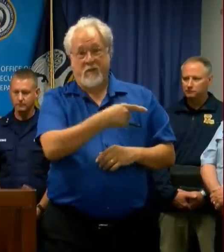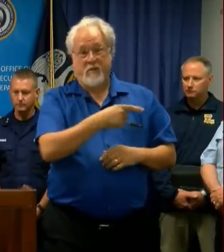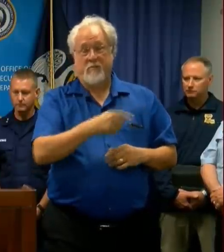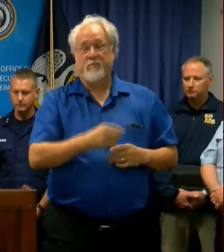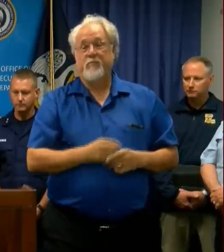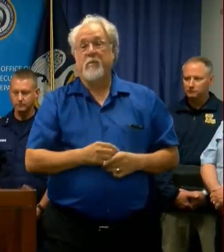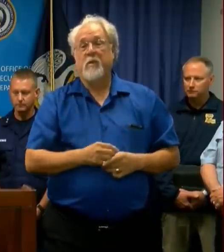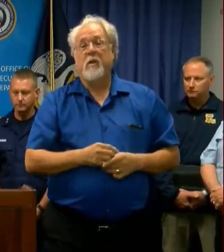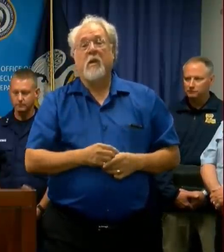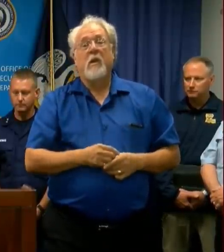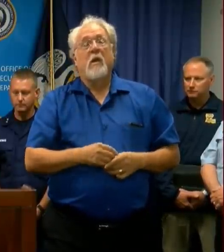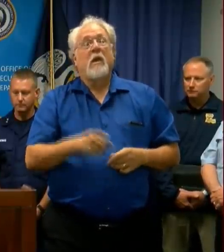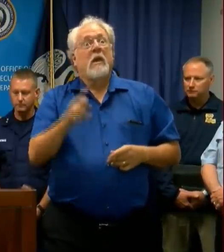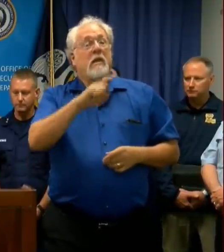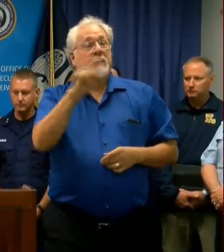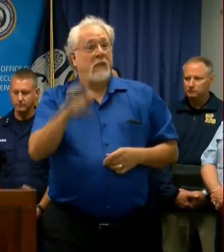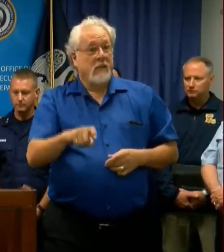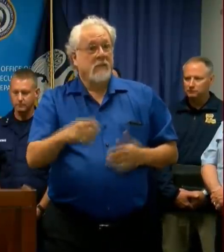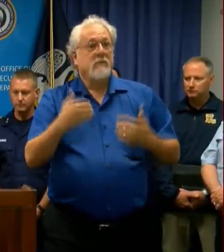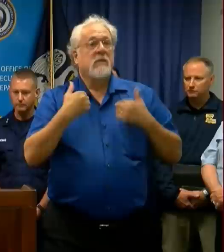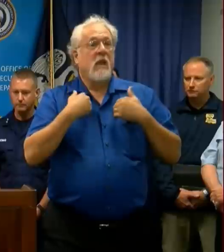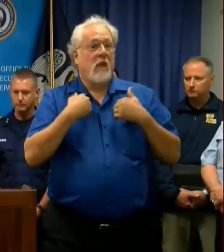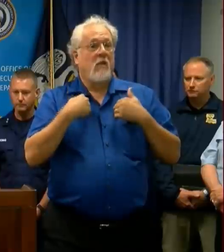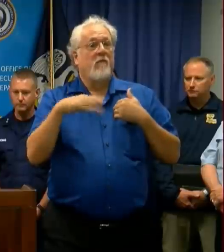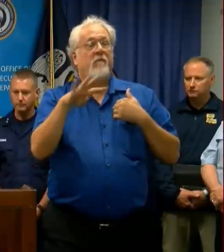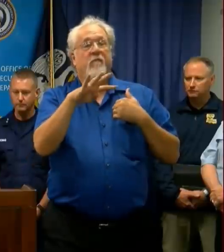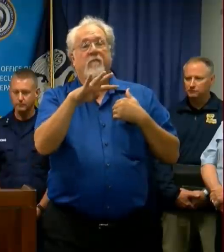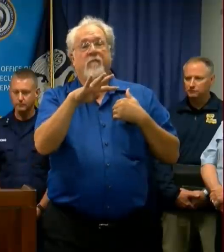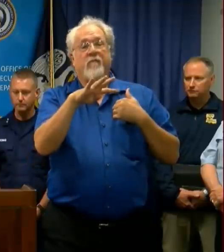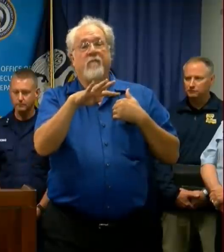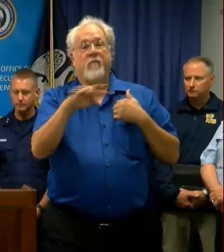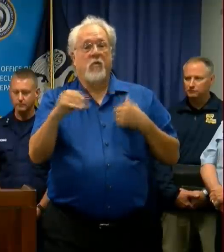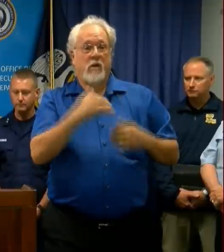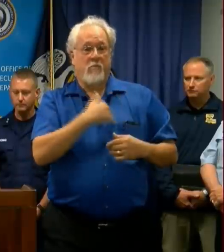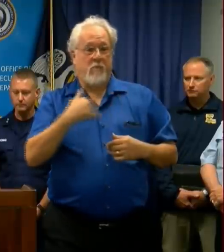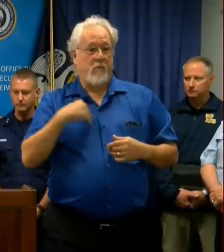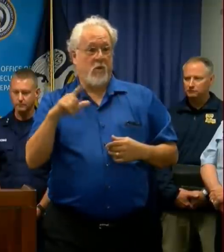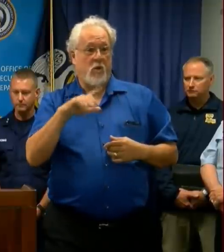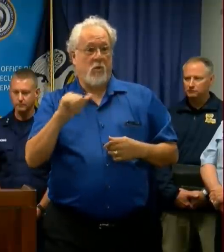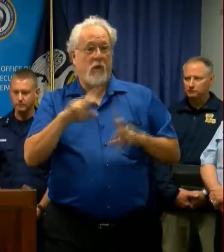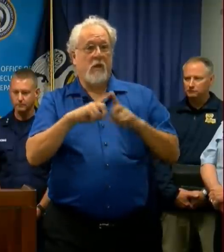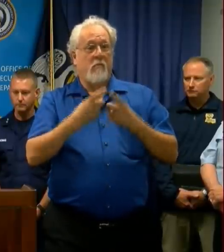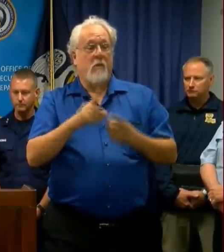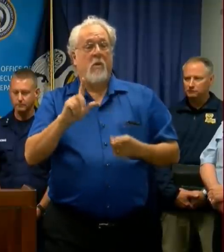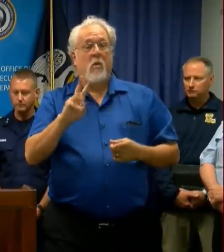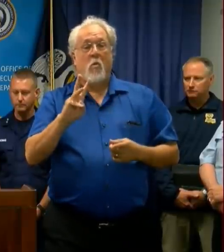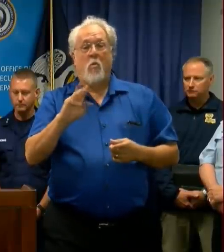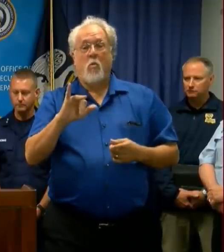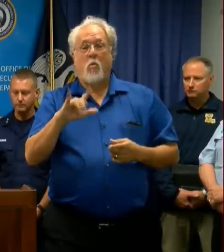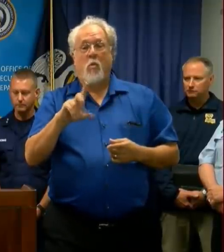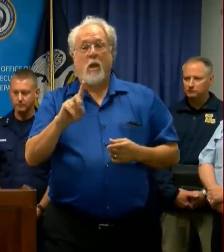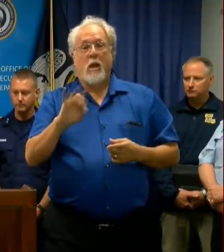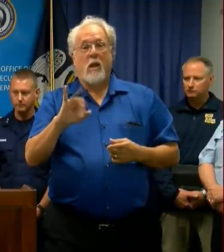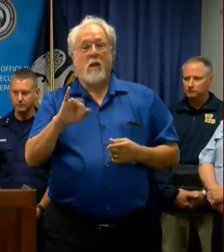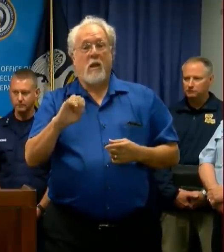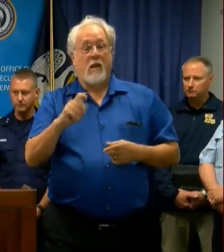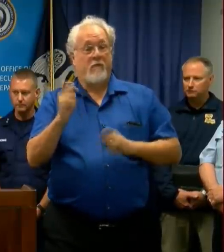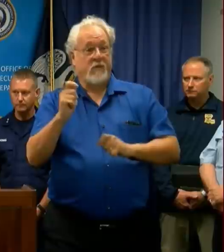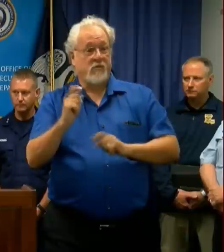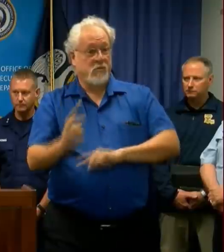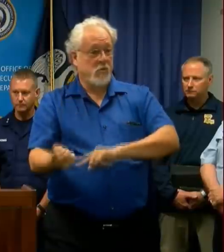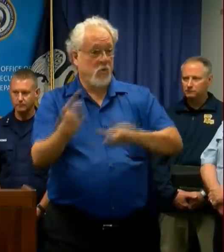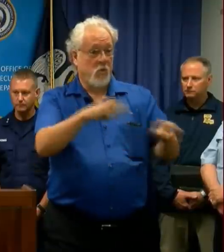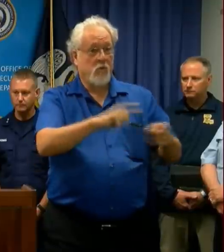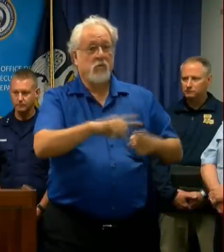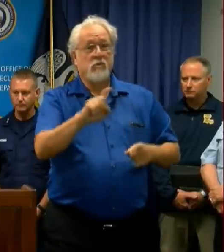well. Speaking of Texas, we do have 40 members of the Louisiana Department of Wildlife and Fisheries responding